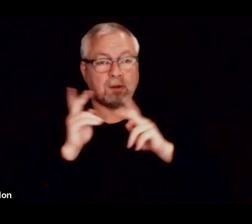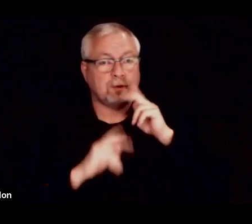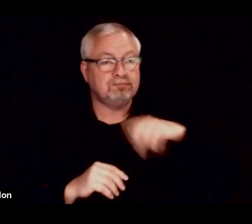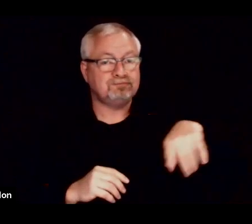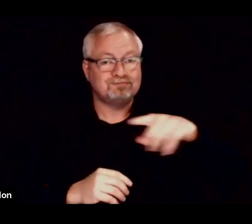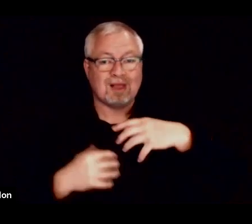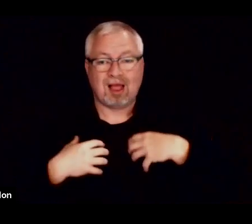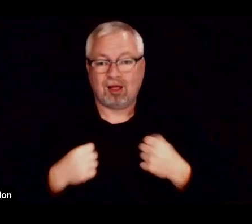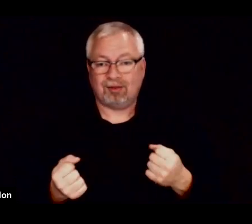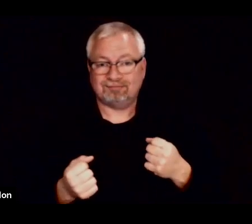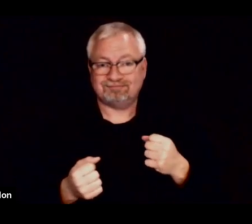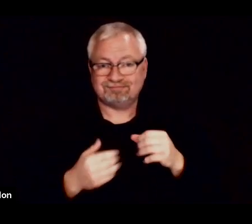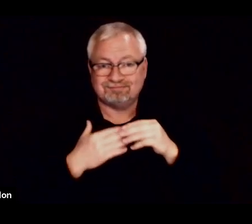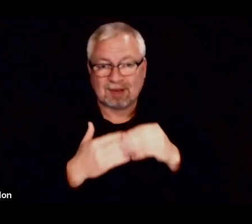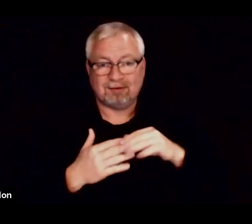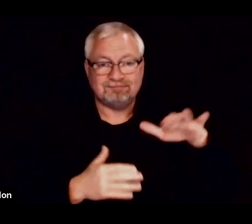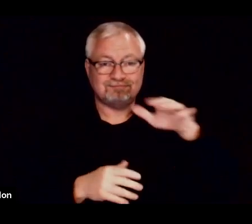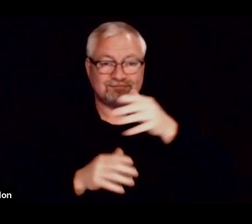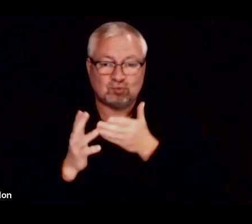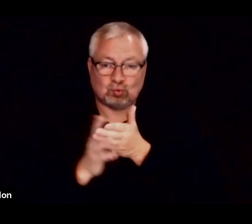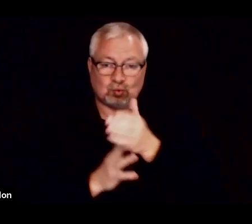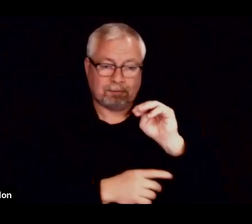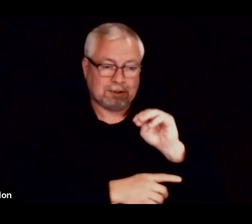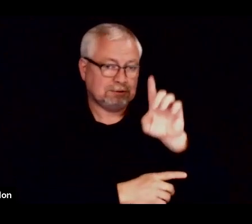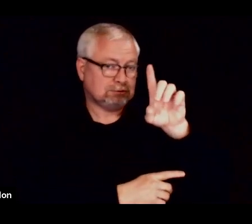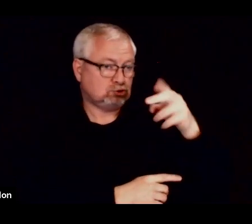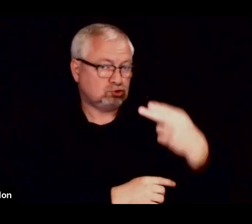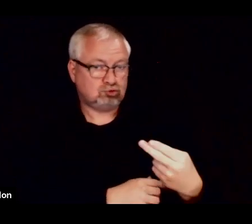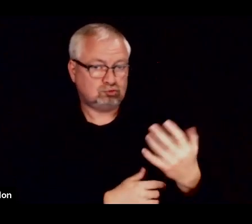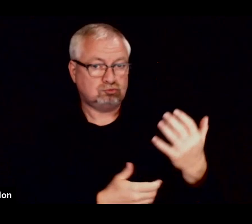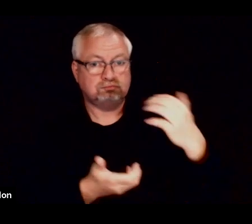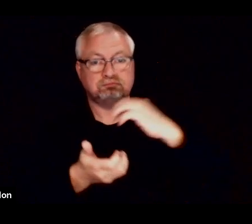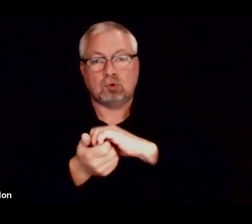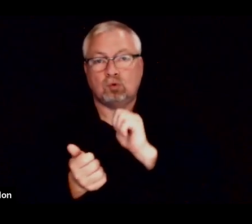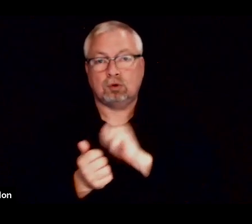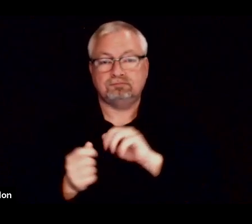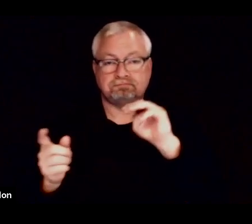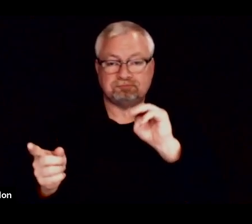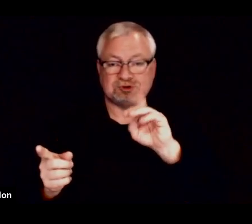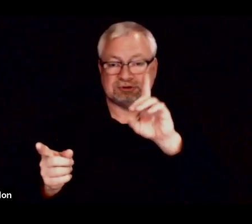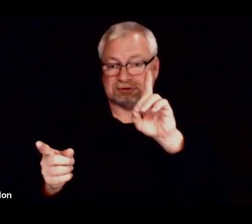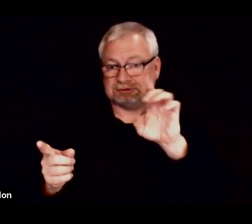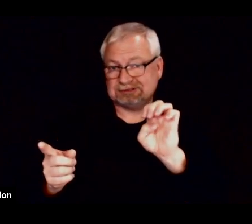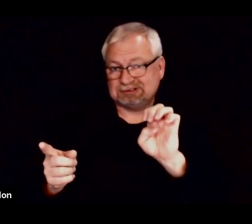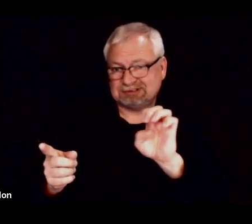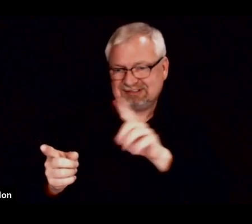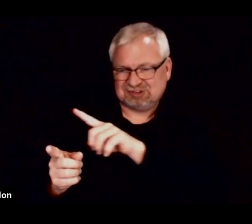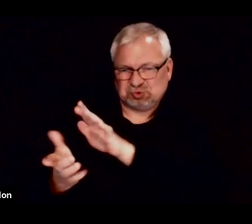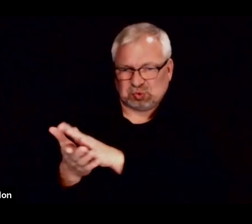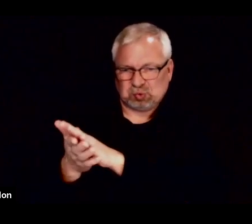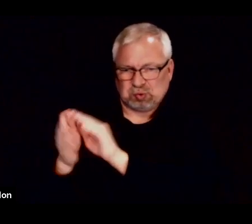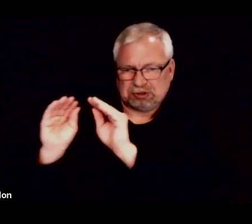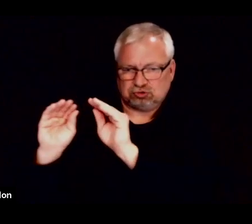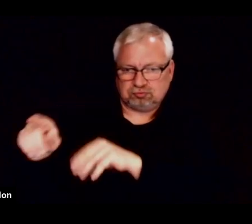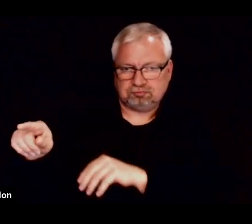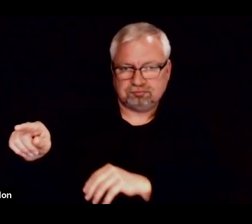Minnesota Department of Health and the Minnesota Department of Education pertaining to graduation is still in